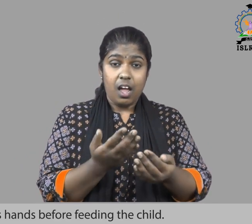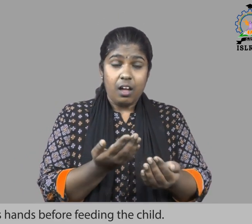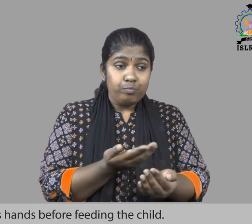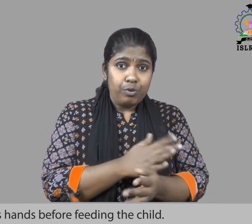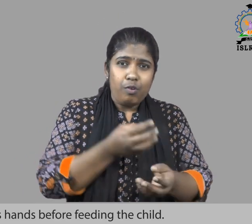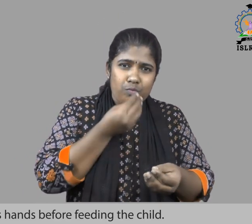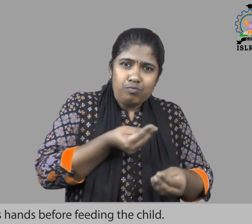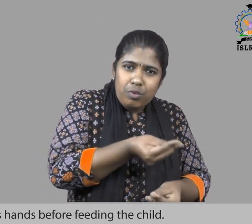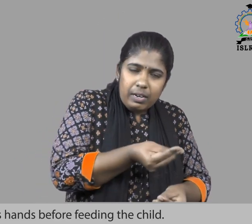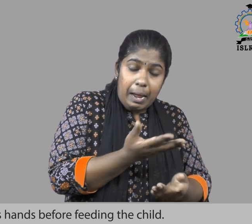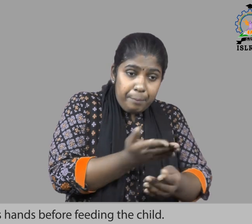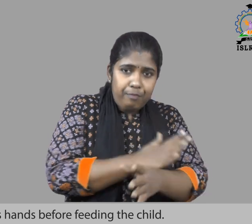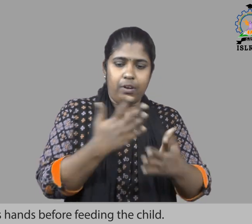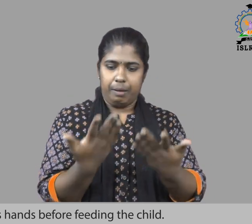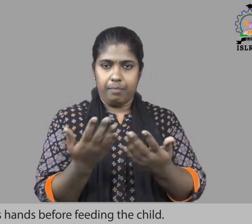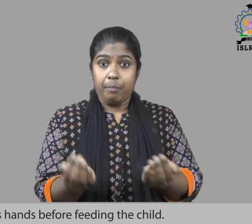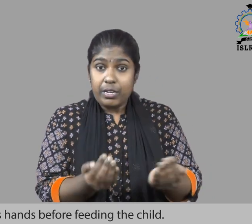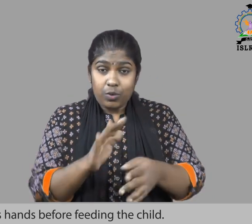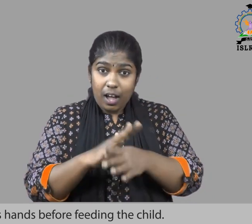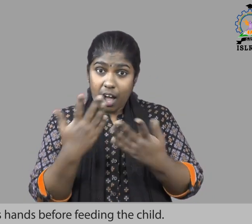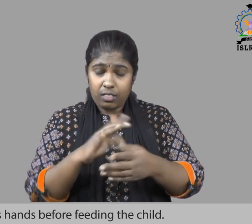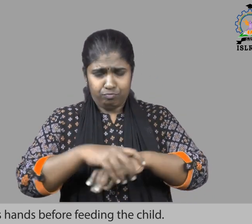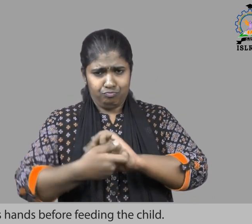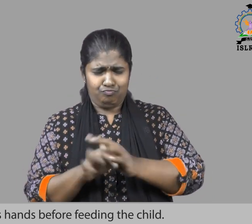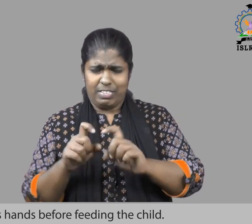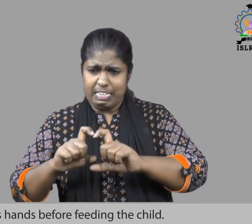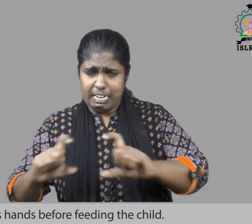Wash the child's hands before feeding the child.